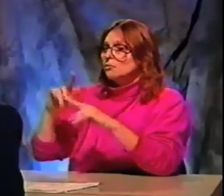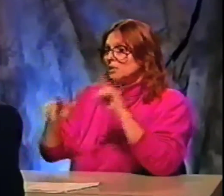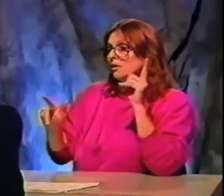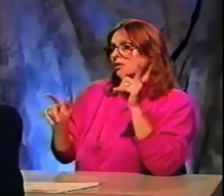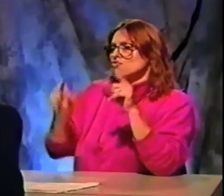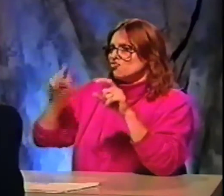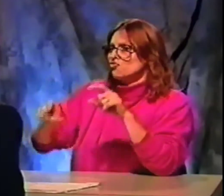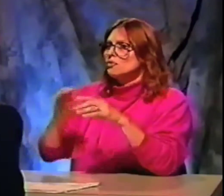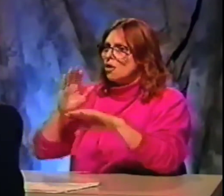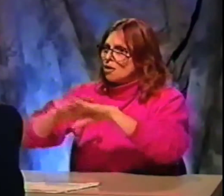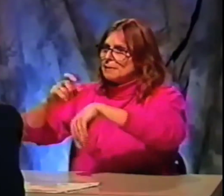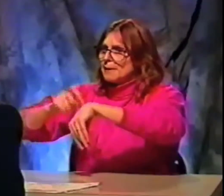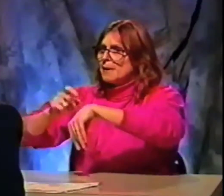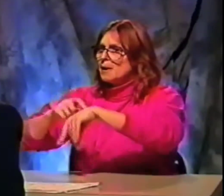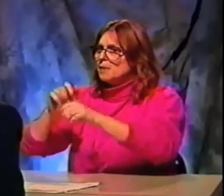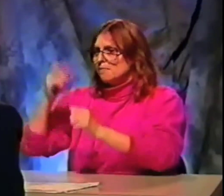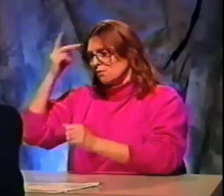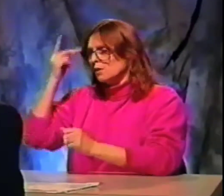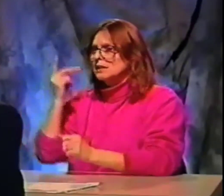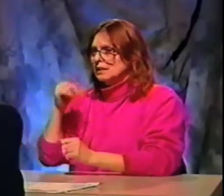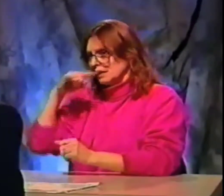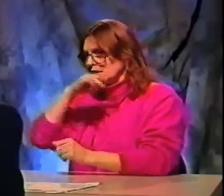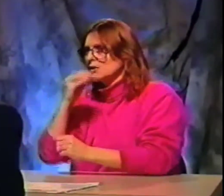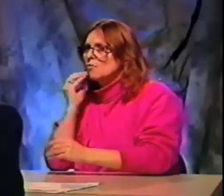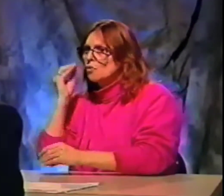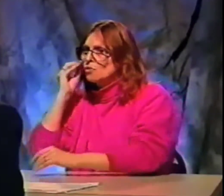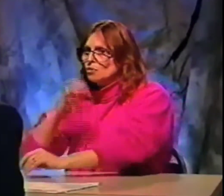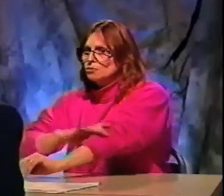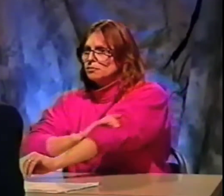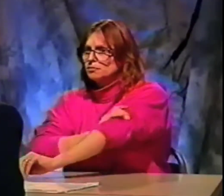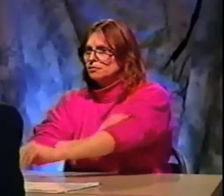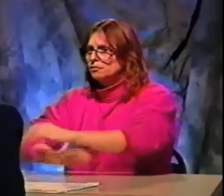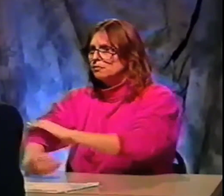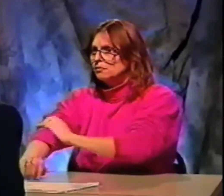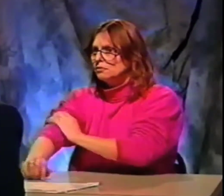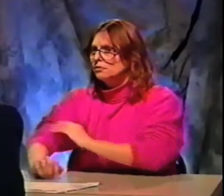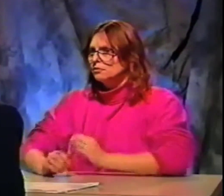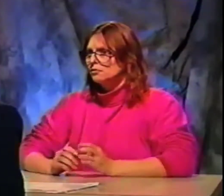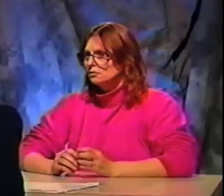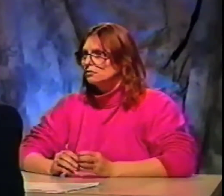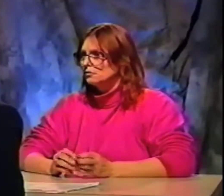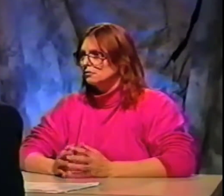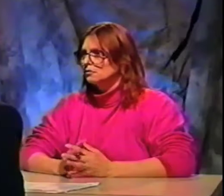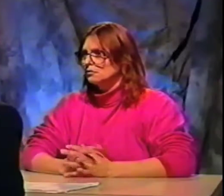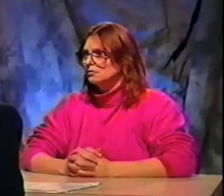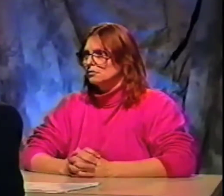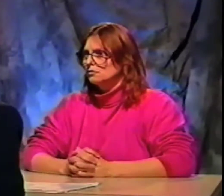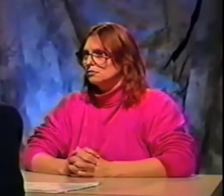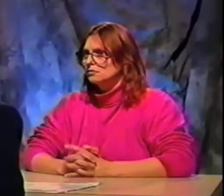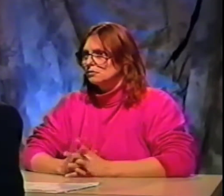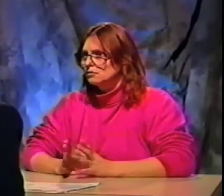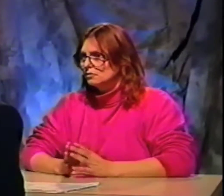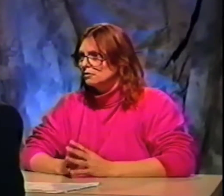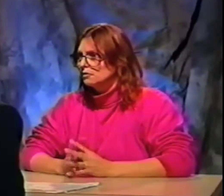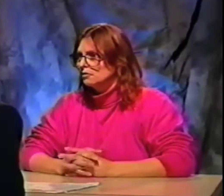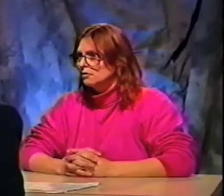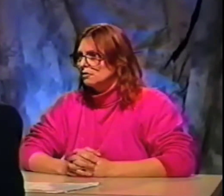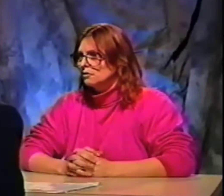Different people are different in different jobs, and I understand that. But, they need to be able to spend some time at home.